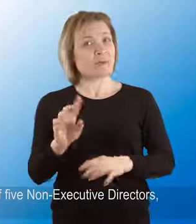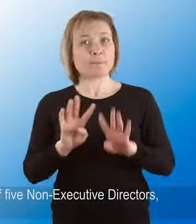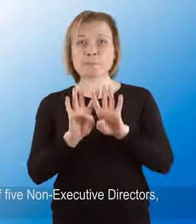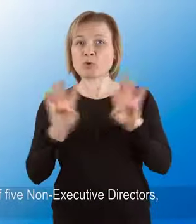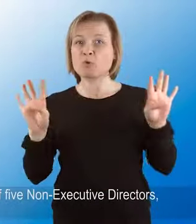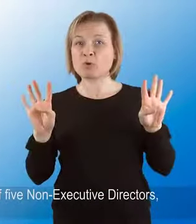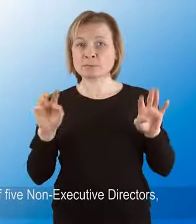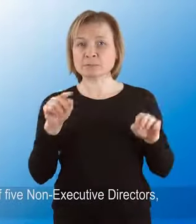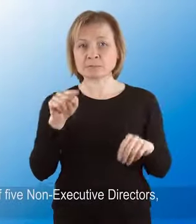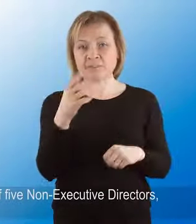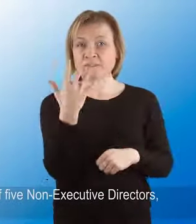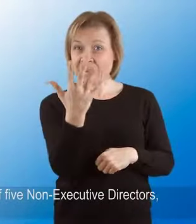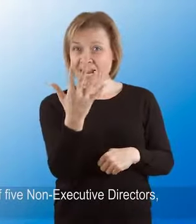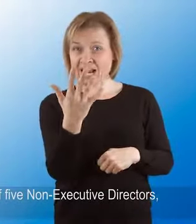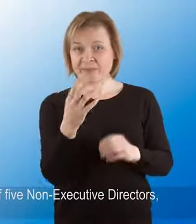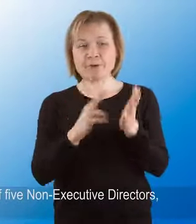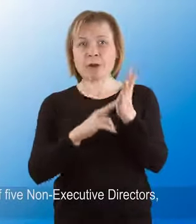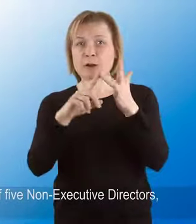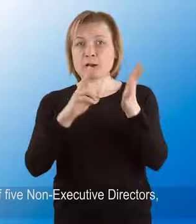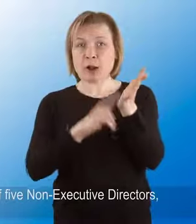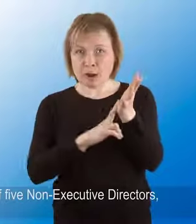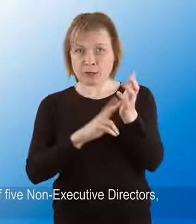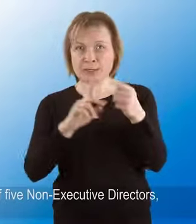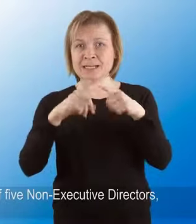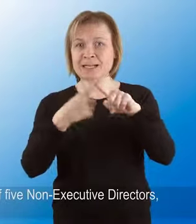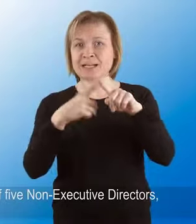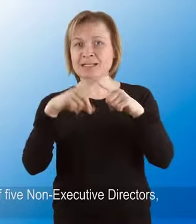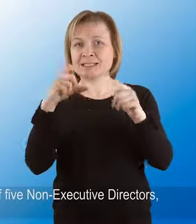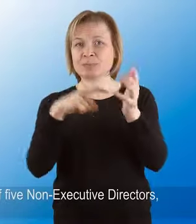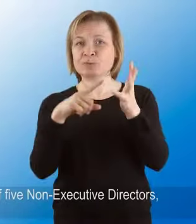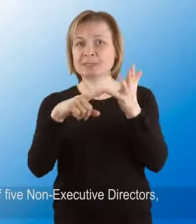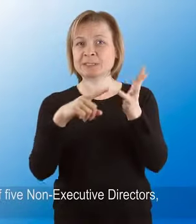We have a board of 5 non-executive directors,